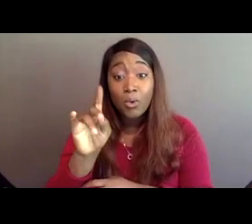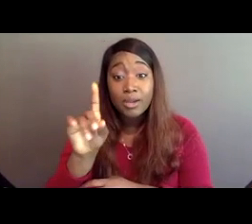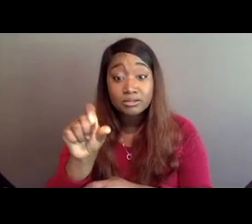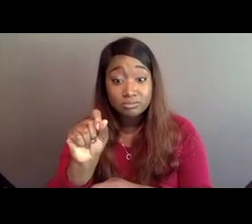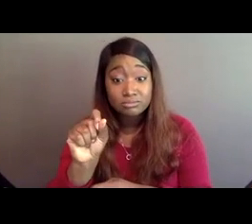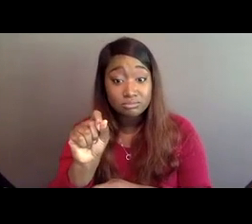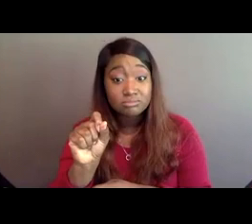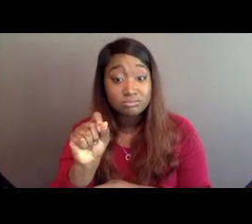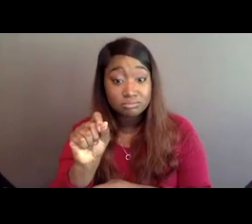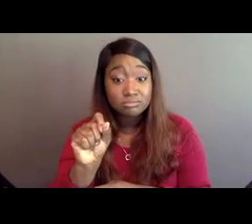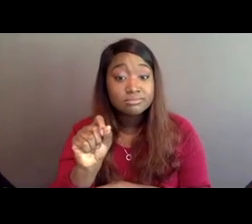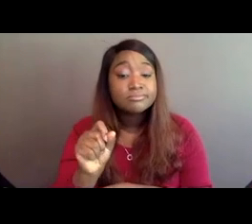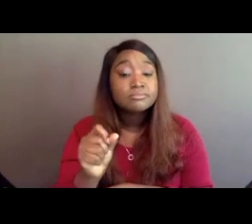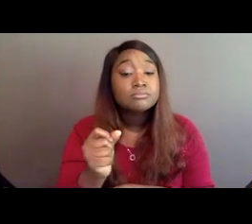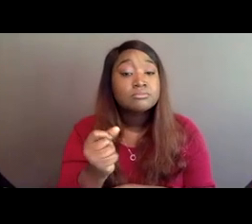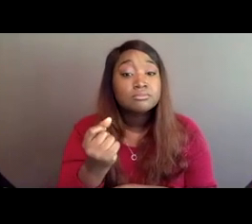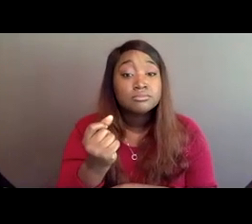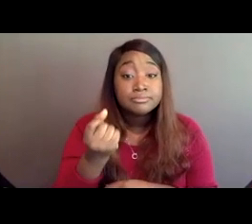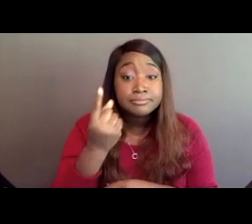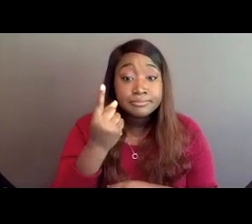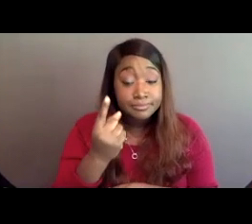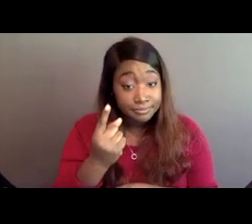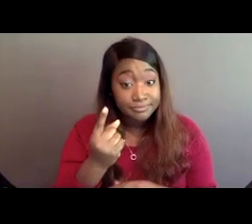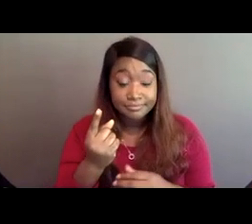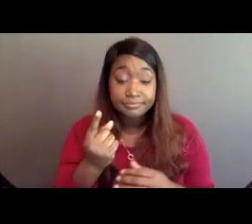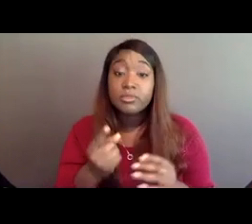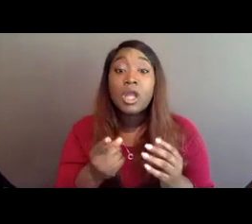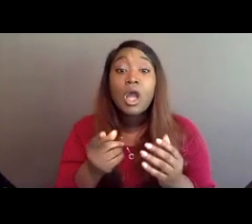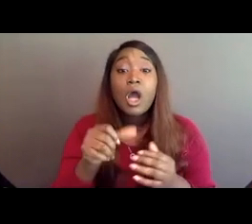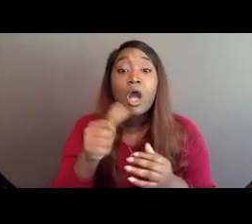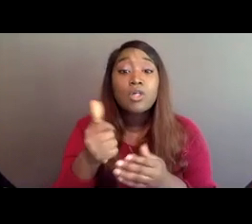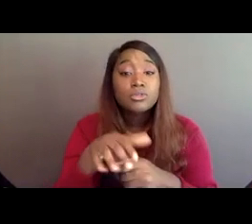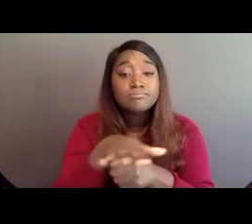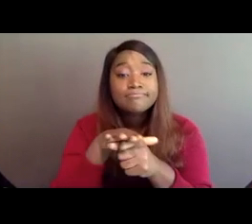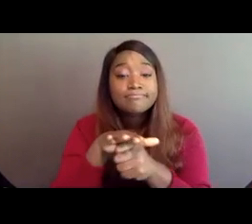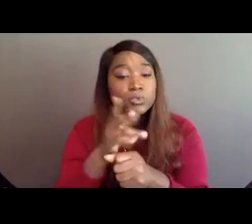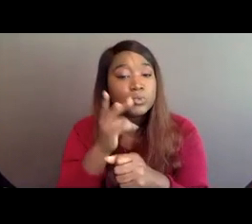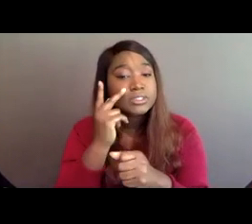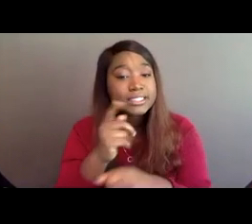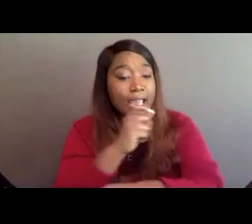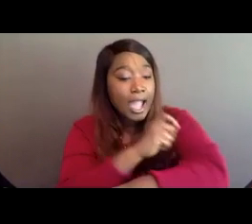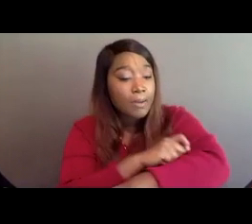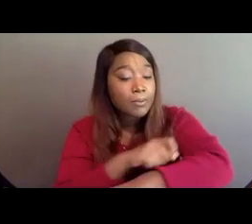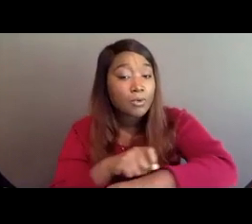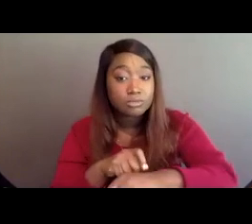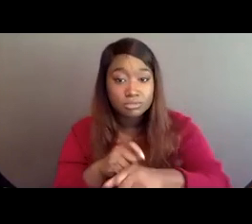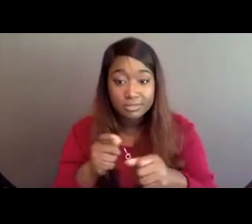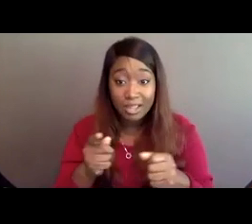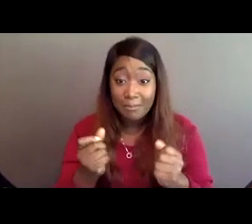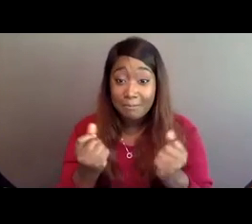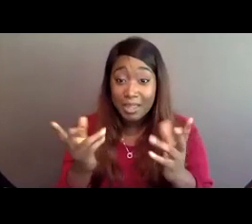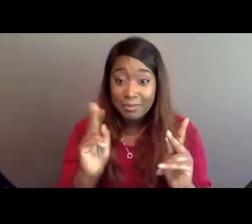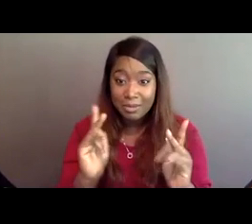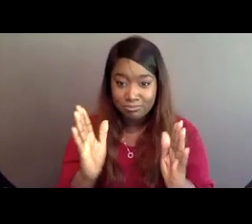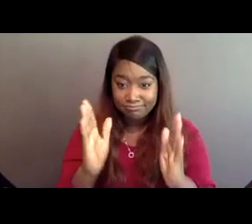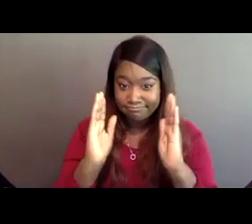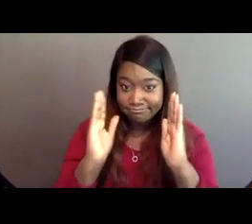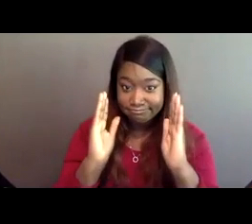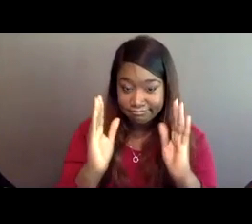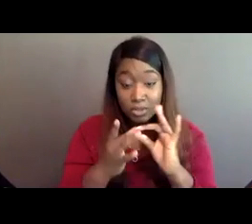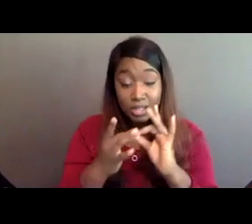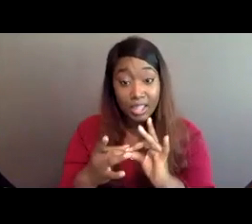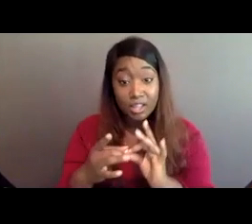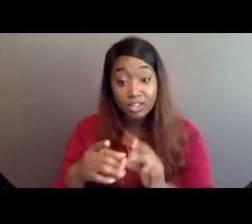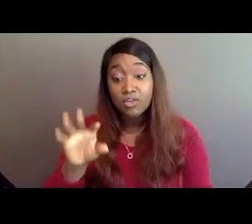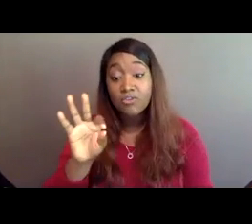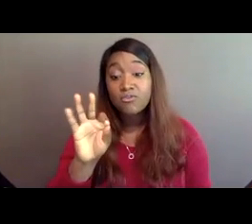And the other place that we see acupuncture getting a lot of attention is in fertility treatments